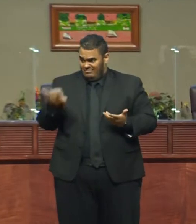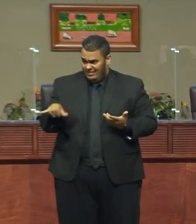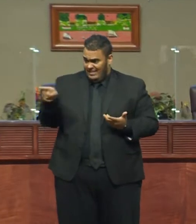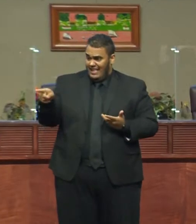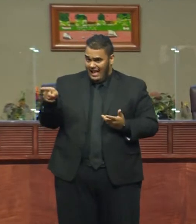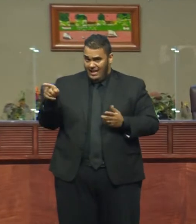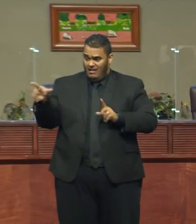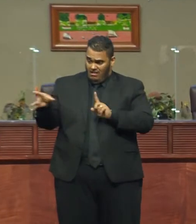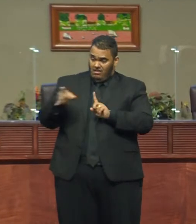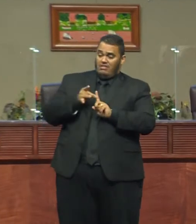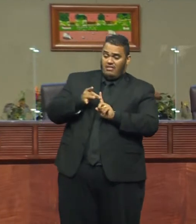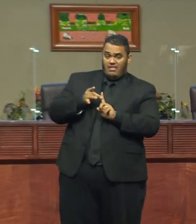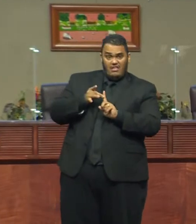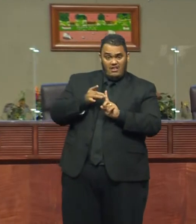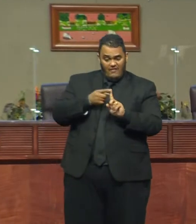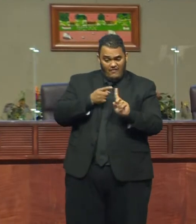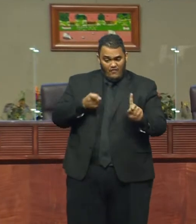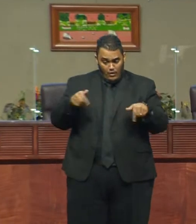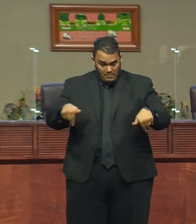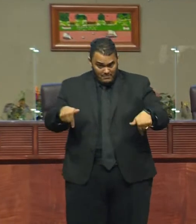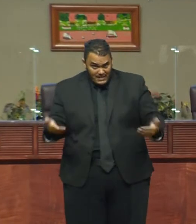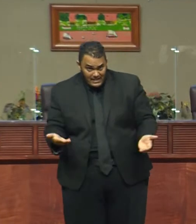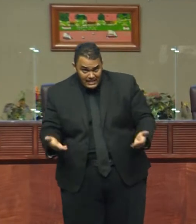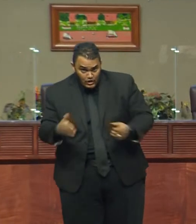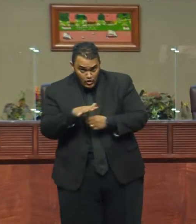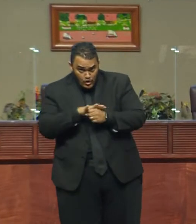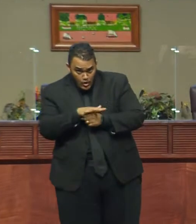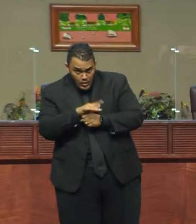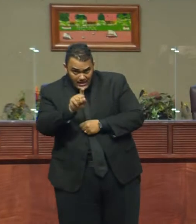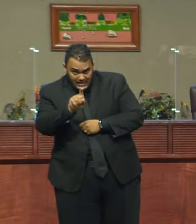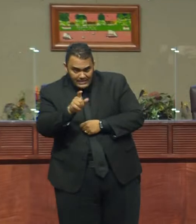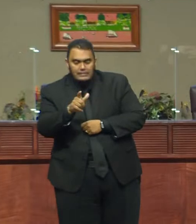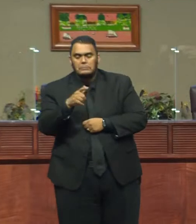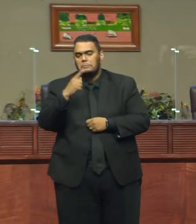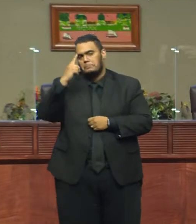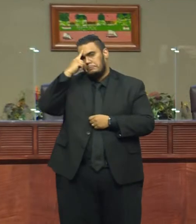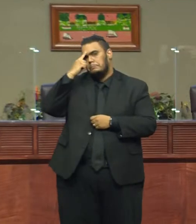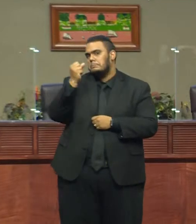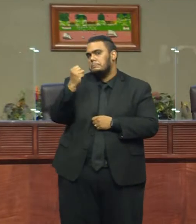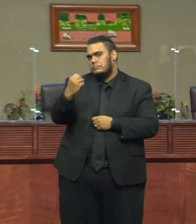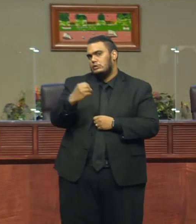acquired? And we suspect that that's going to be the case.